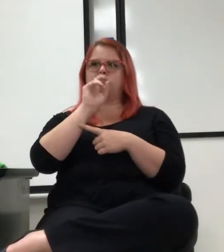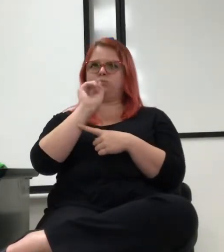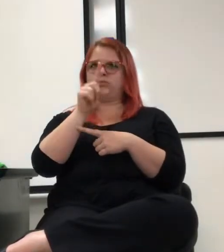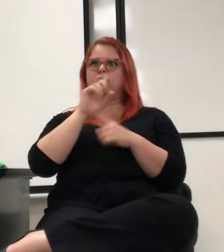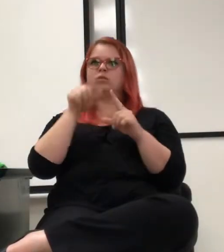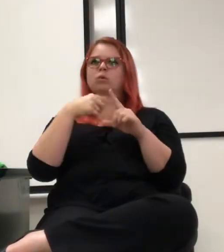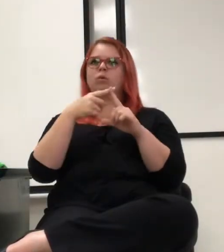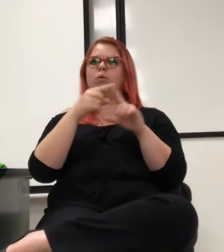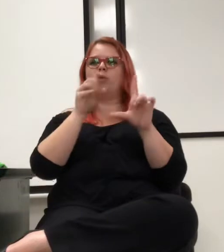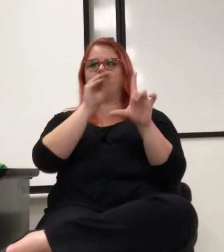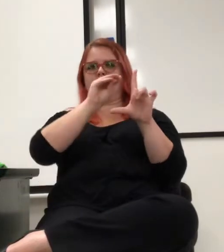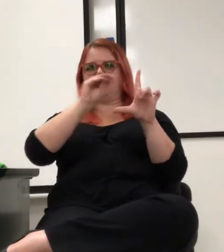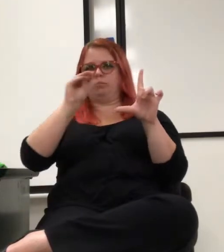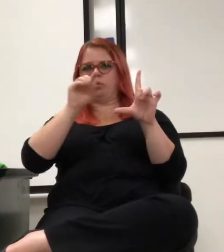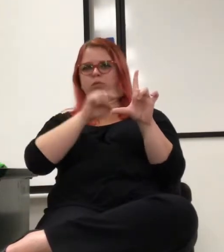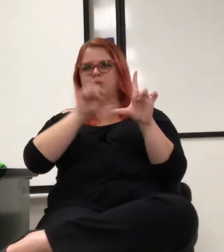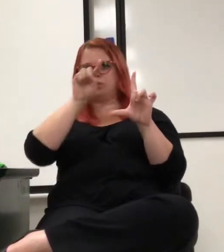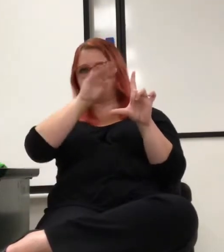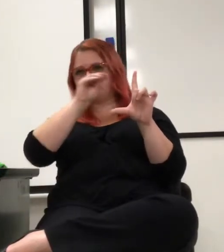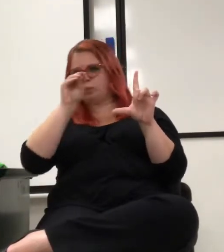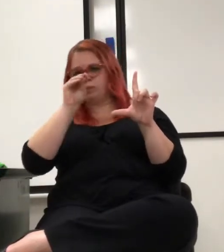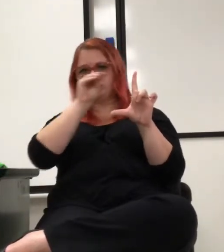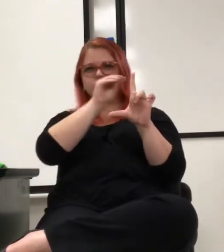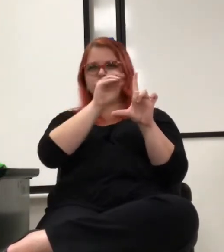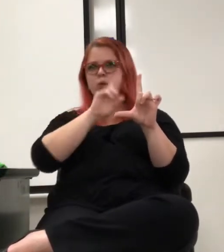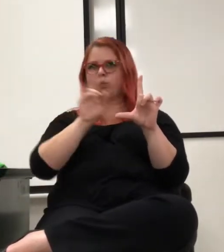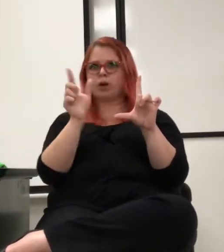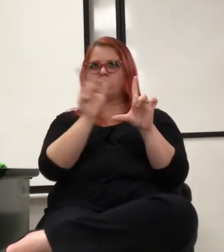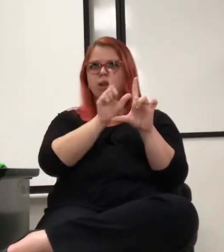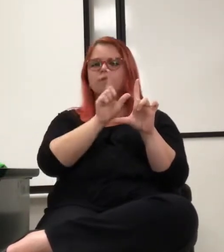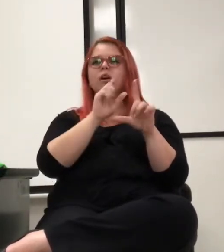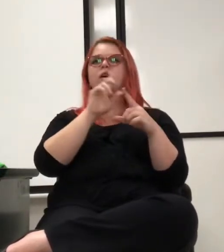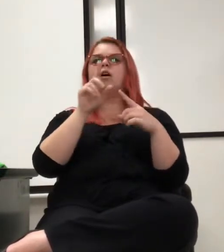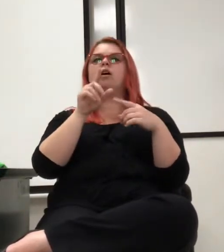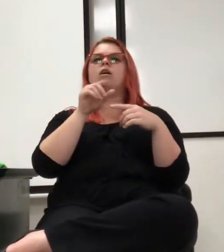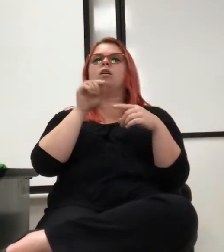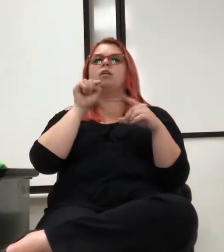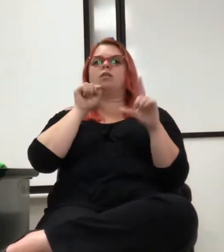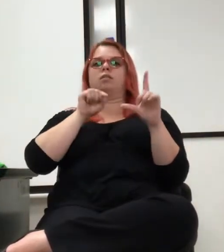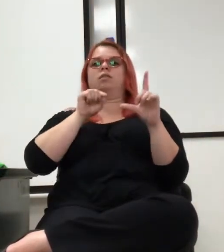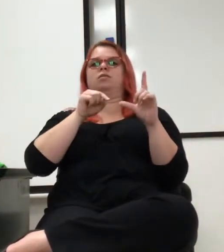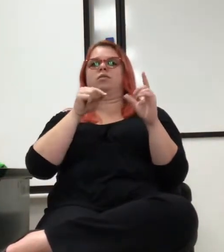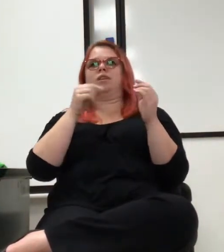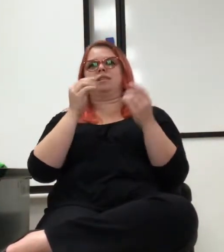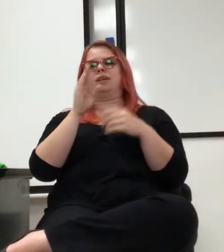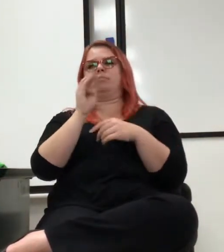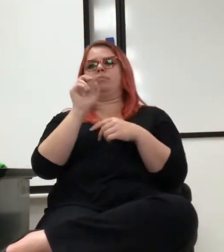curve shifts, one way or the other. This is a benchmark.